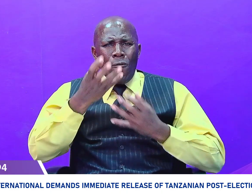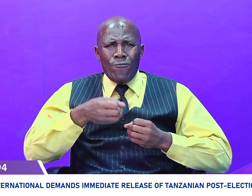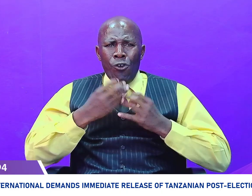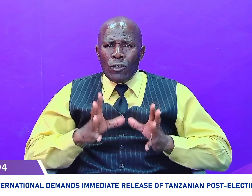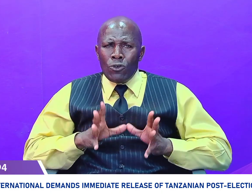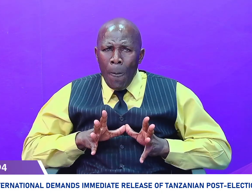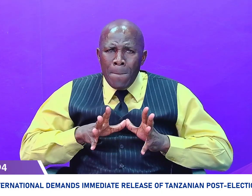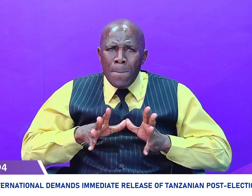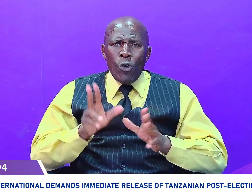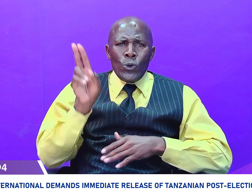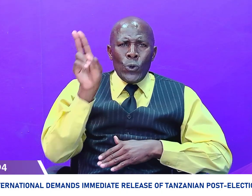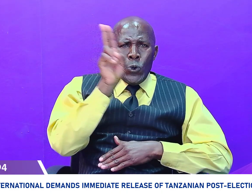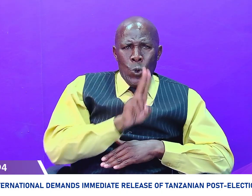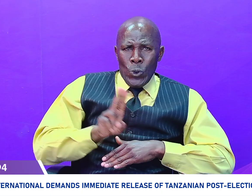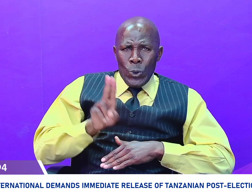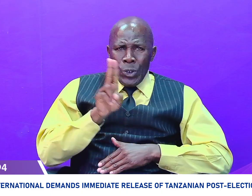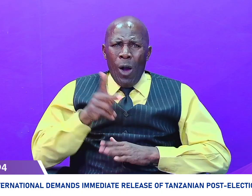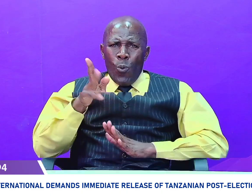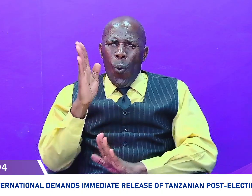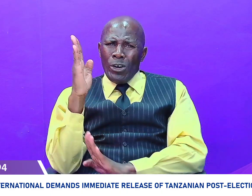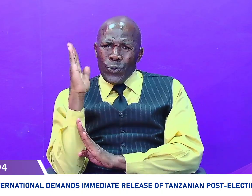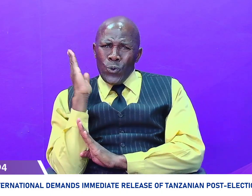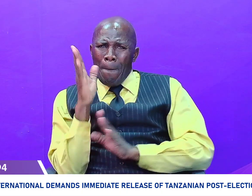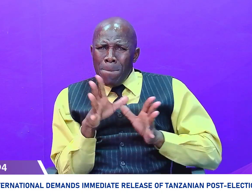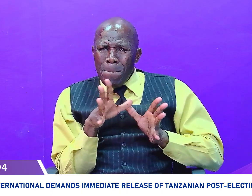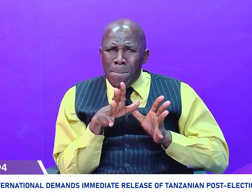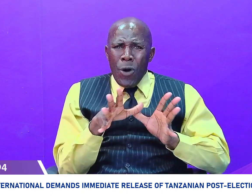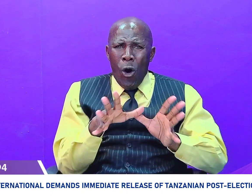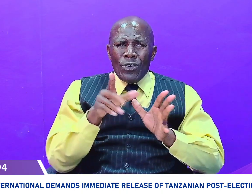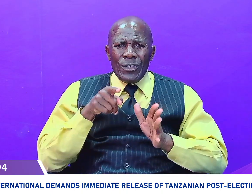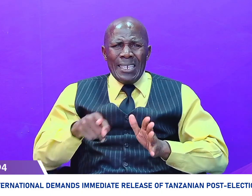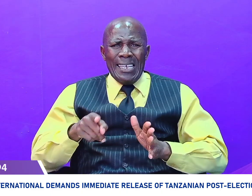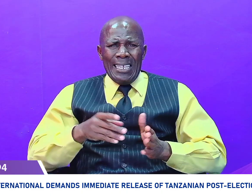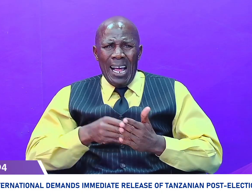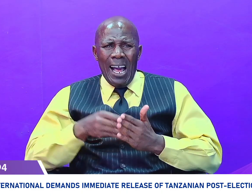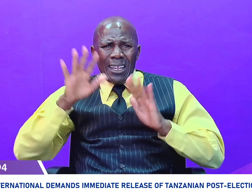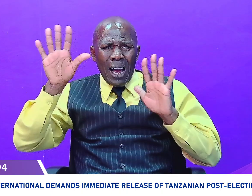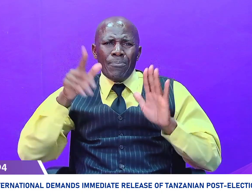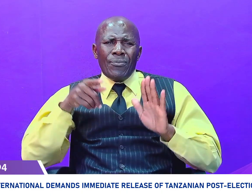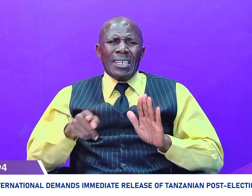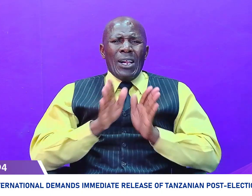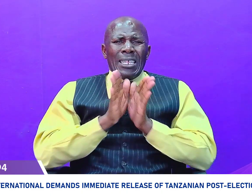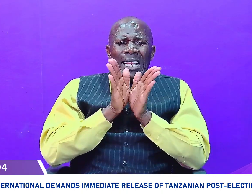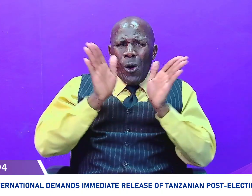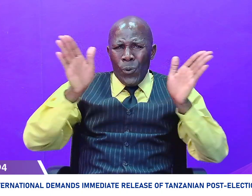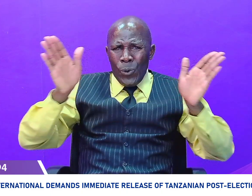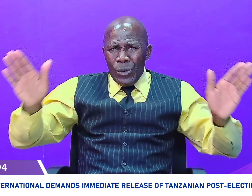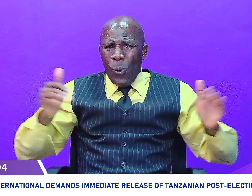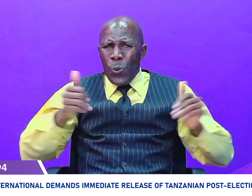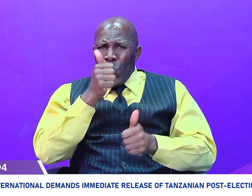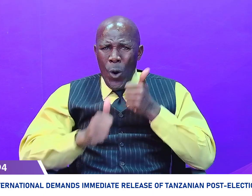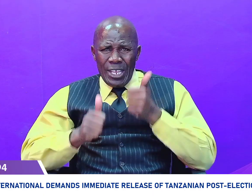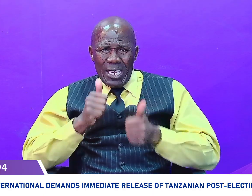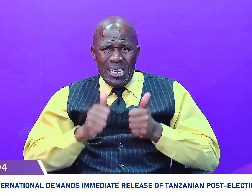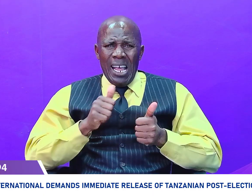The human rights organization expressed deep alarm over reports of excessive force used